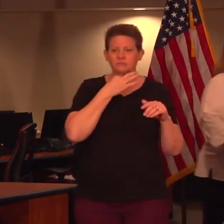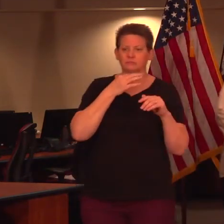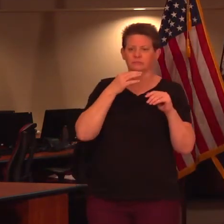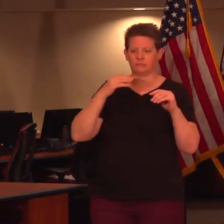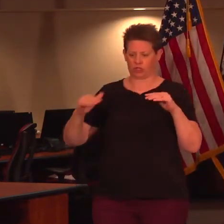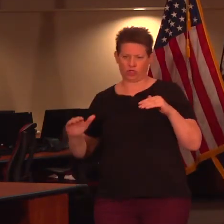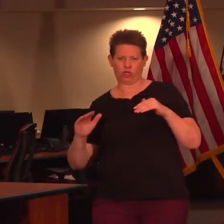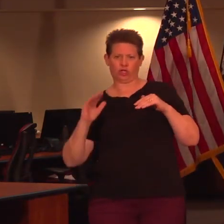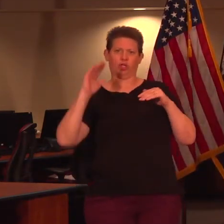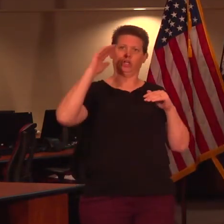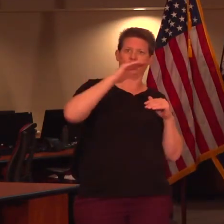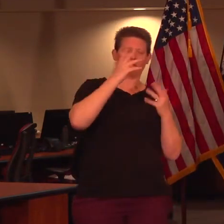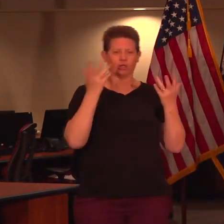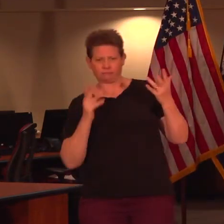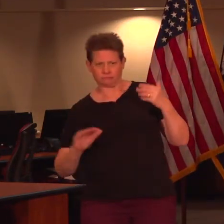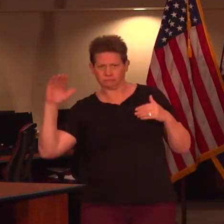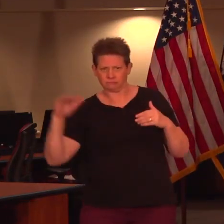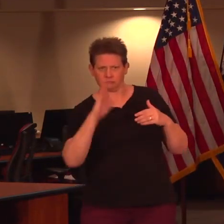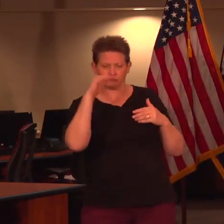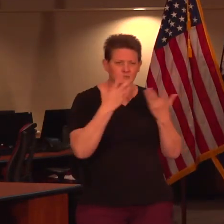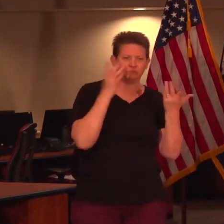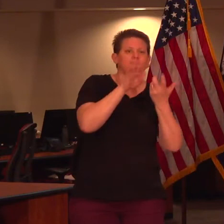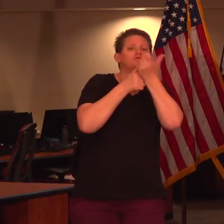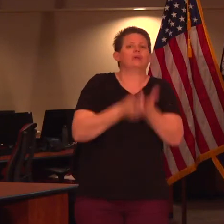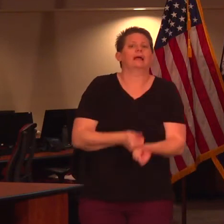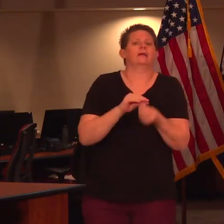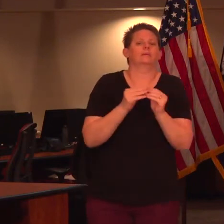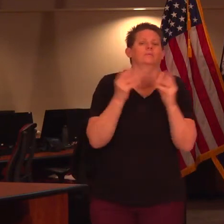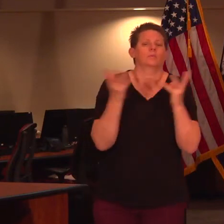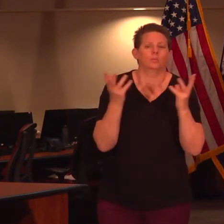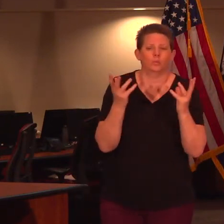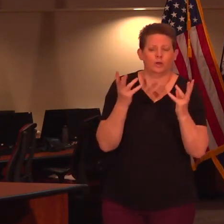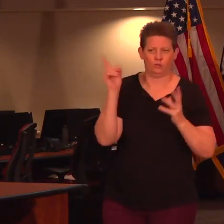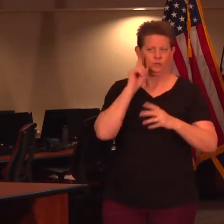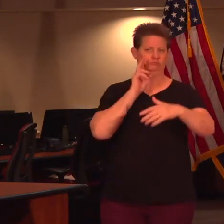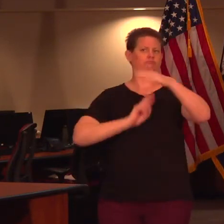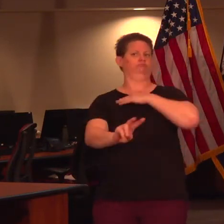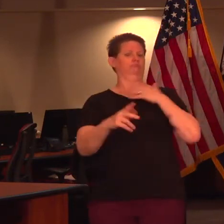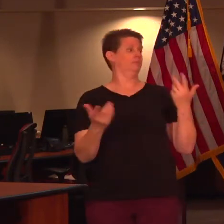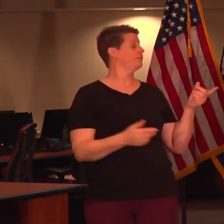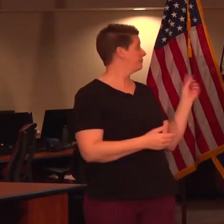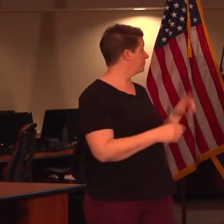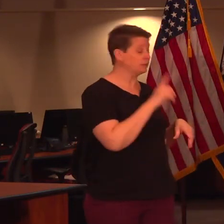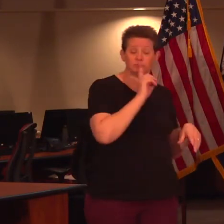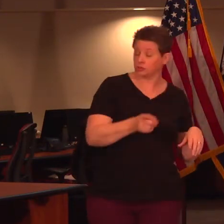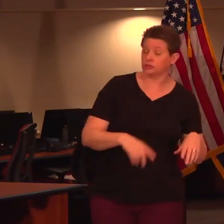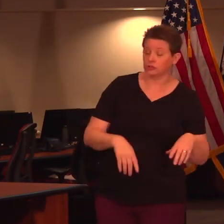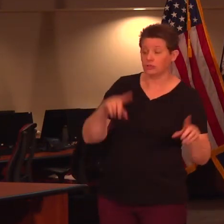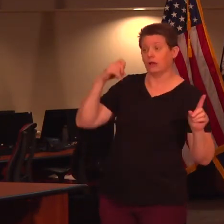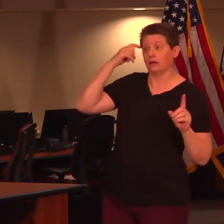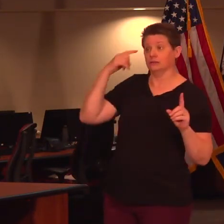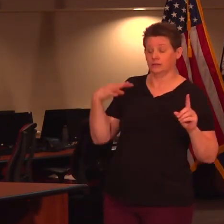peak, where you guys see things going, if we're tracking in terms of what you guys were expecting at this point and maybe where we're heading? Sure, so we are seeing, as